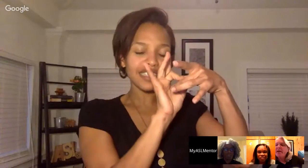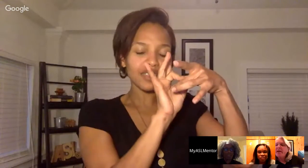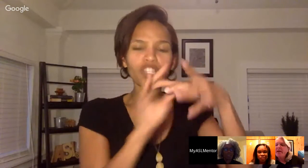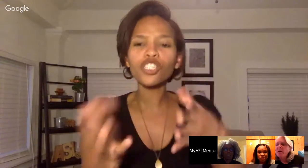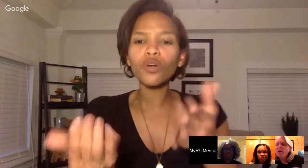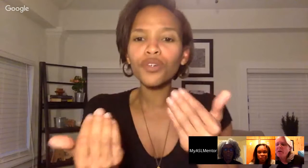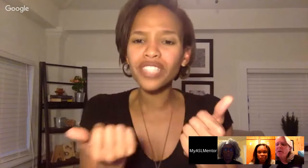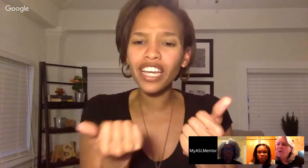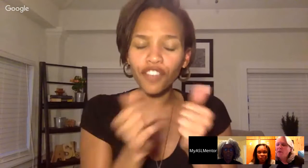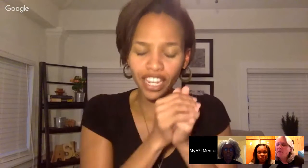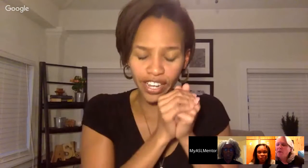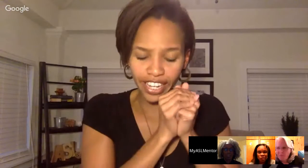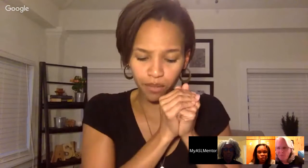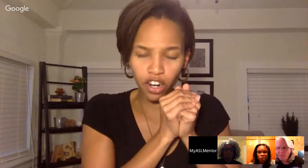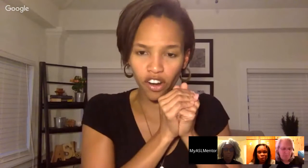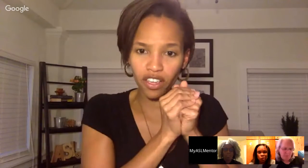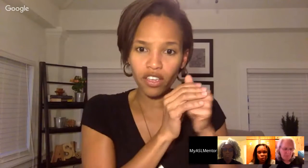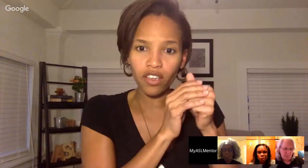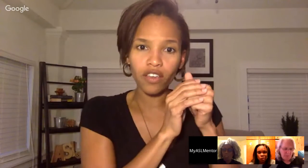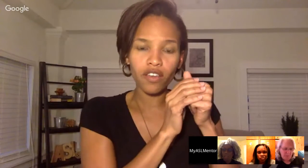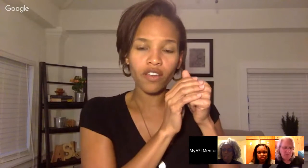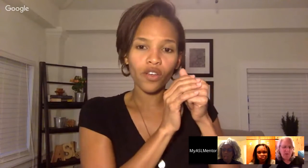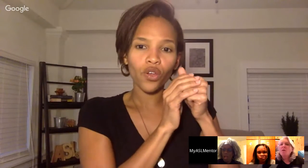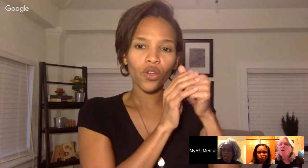this, what were you saying for that, Jackie? I'm sorry.